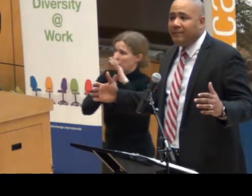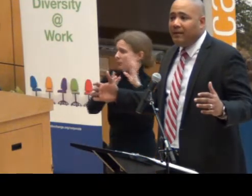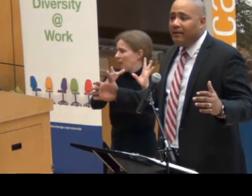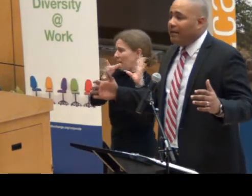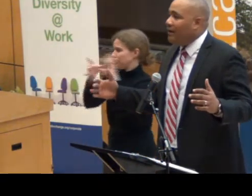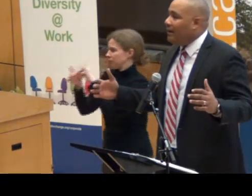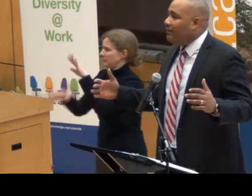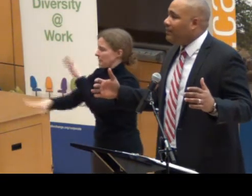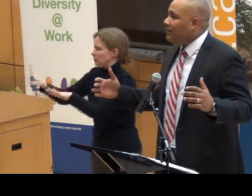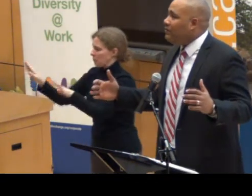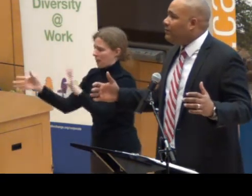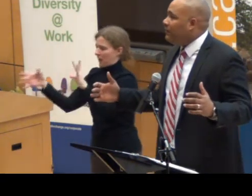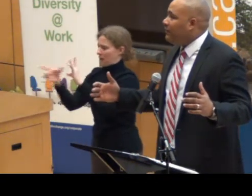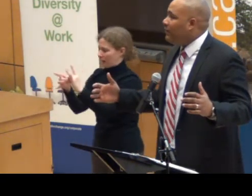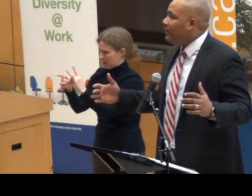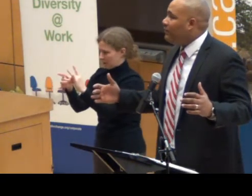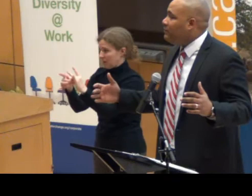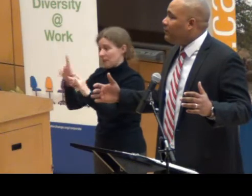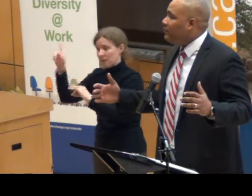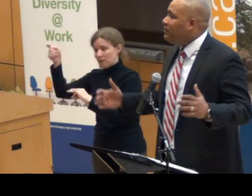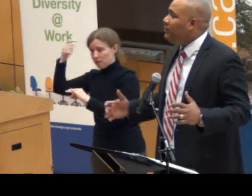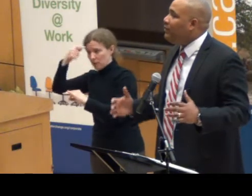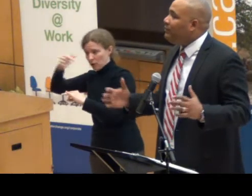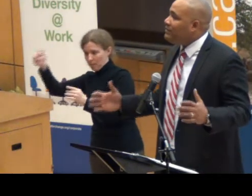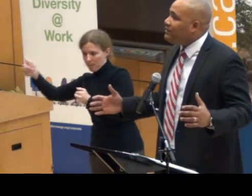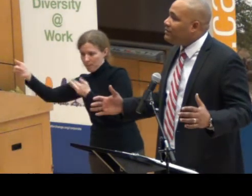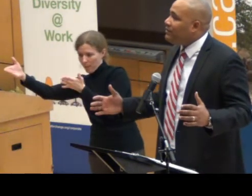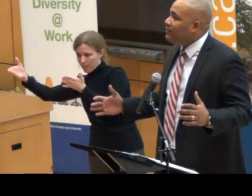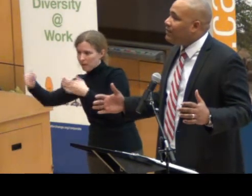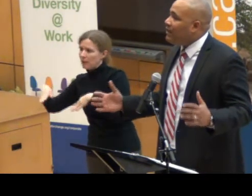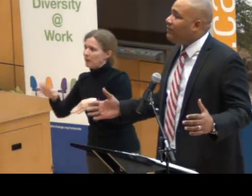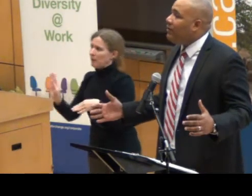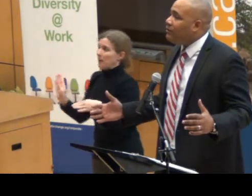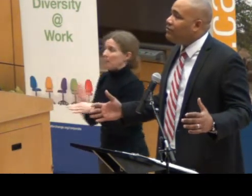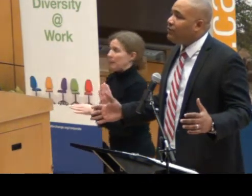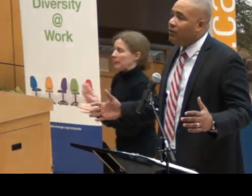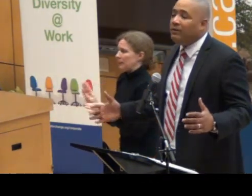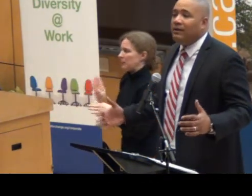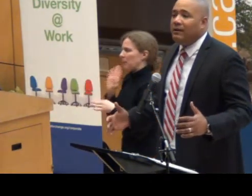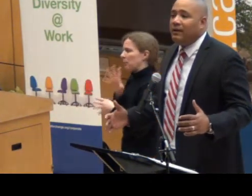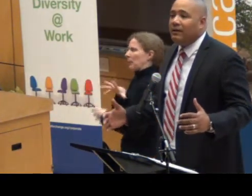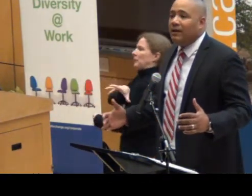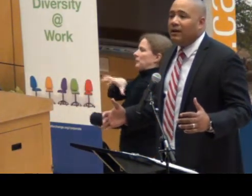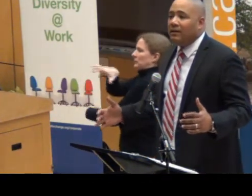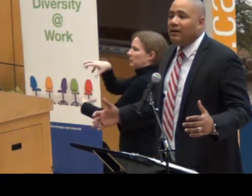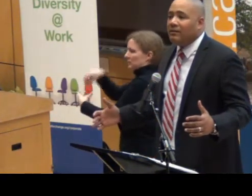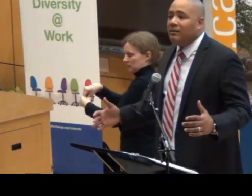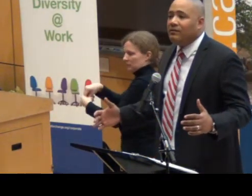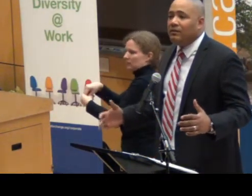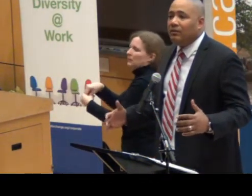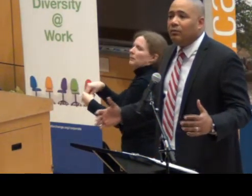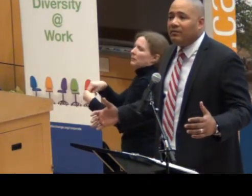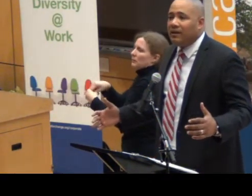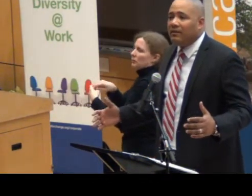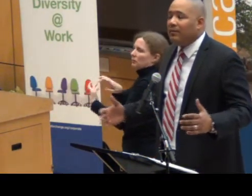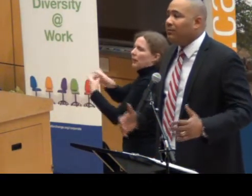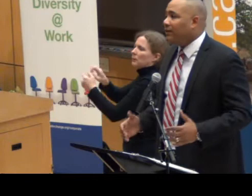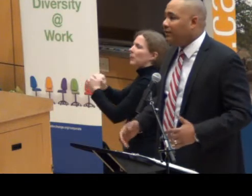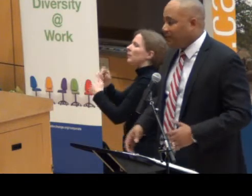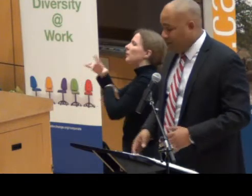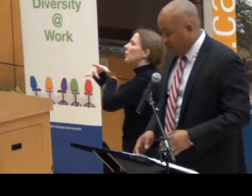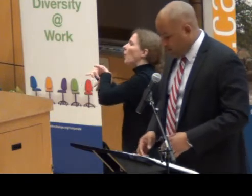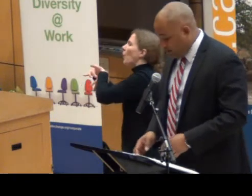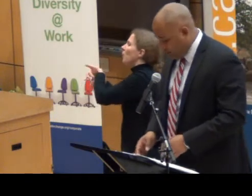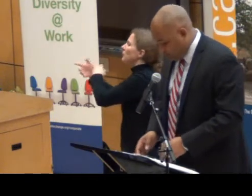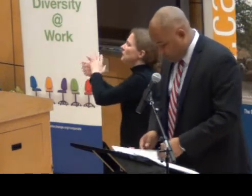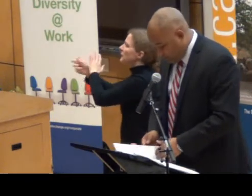citizenship. This is what the federal government's proposing. We know businesses are going to have a larger role in connecting to the global talent and